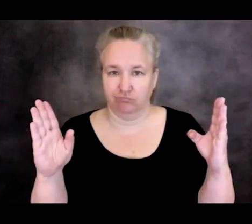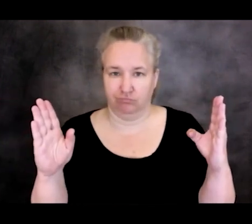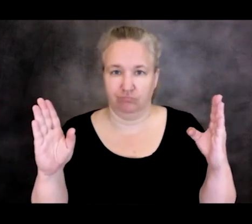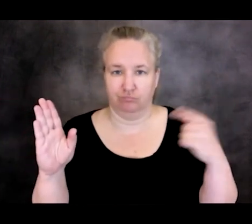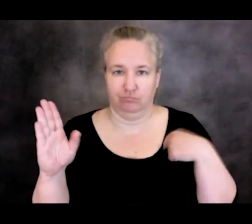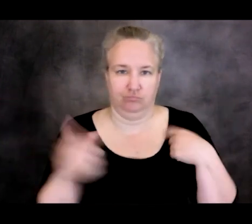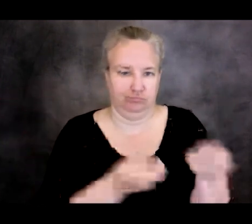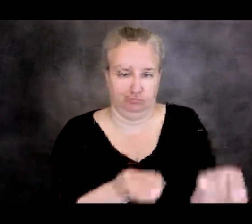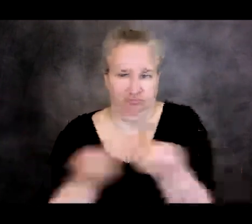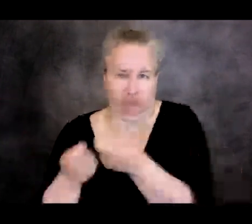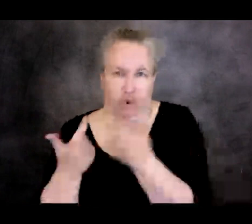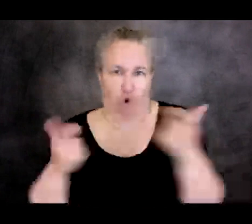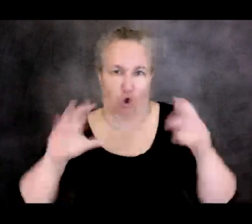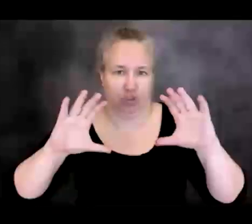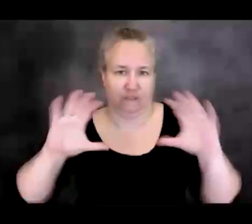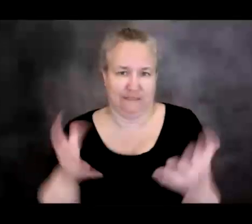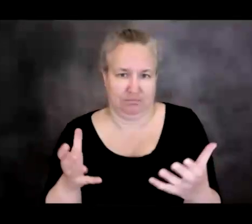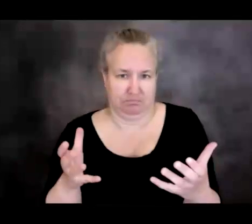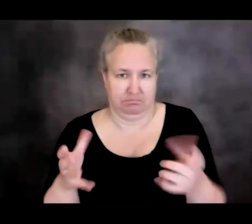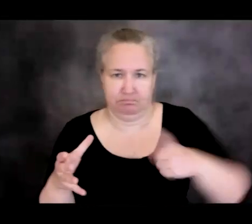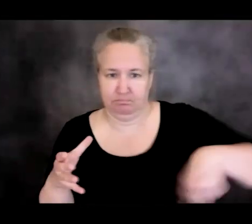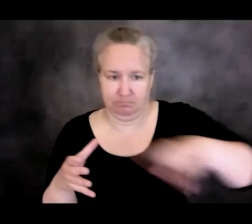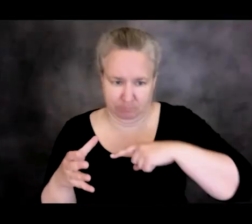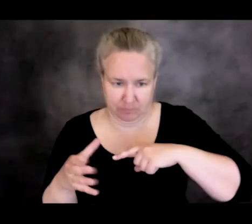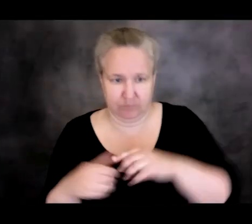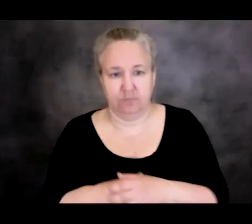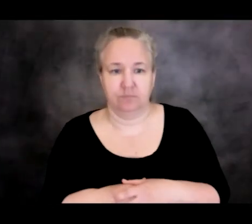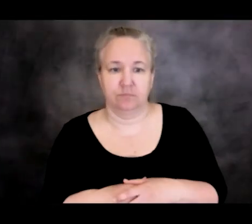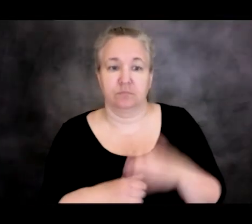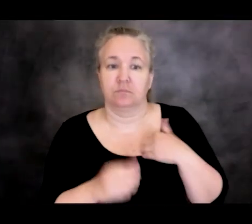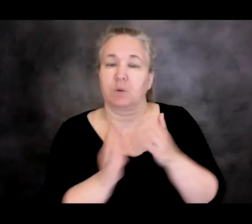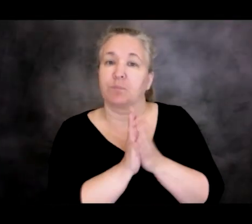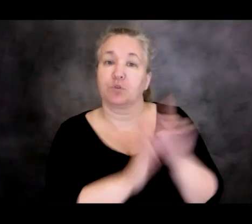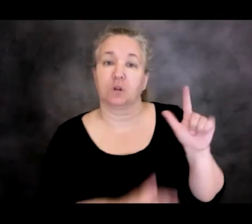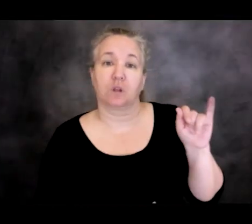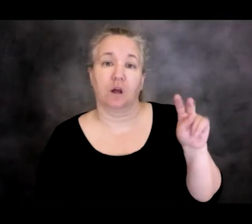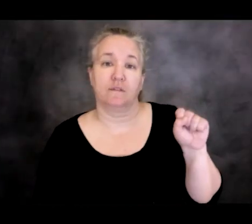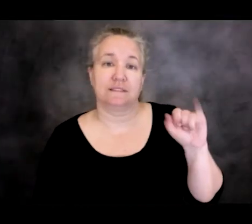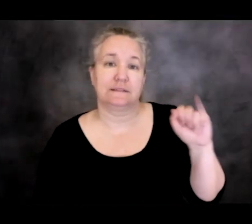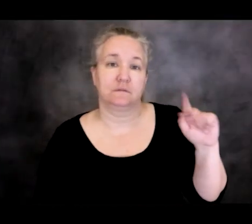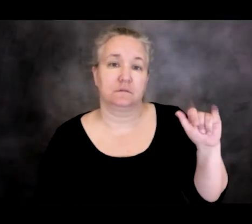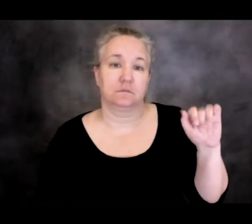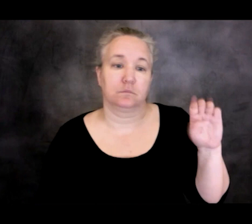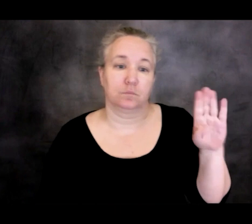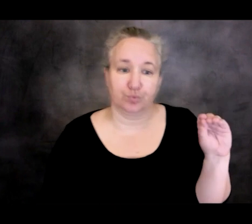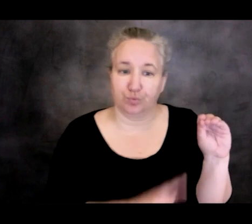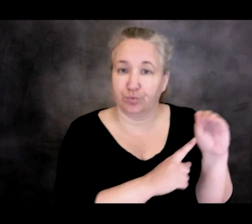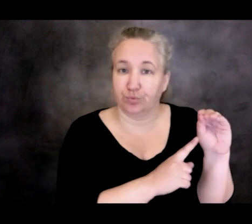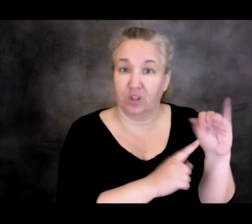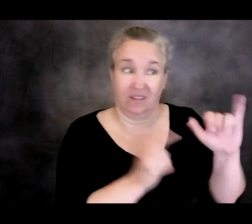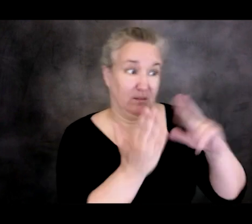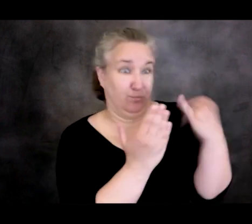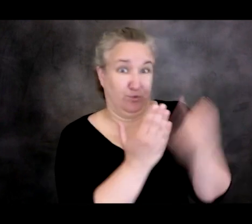I assembled a very large team. Lives in Limbo was really me driving the